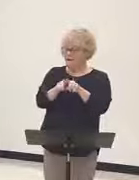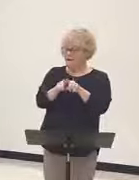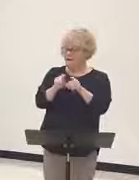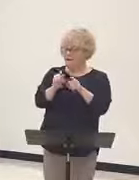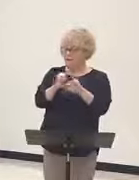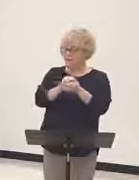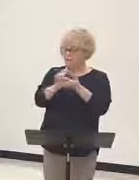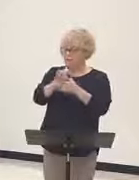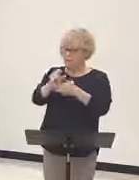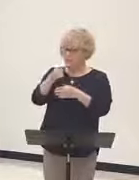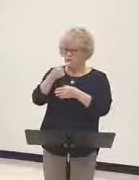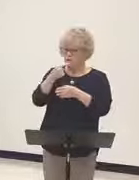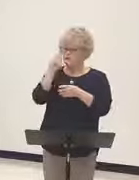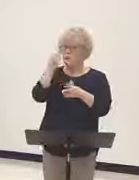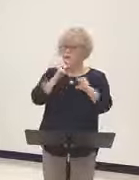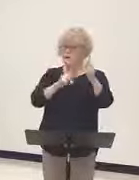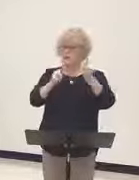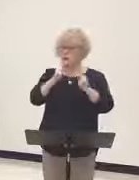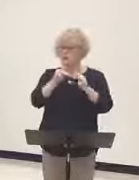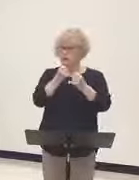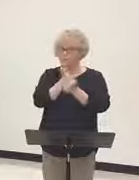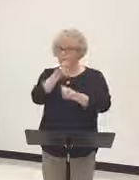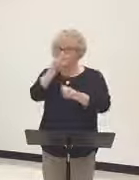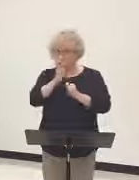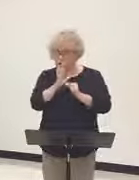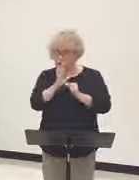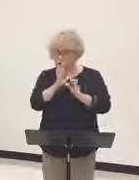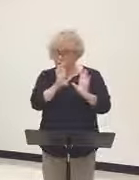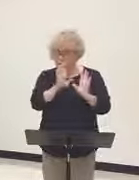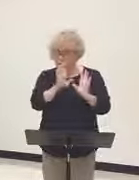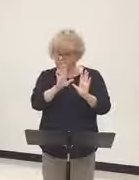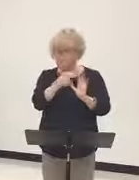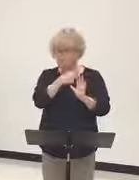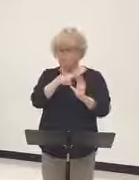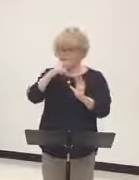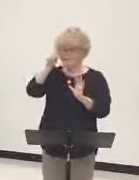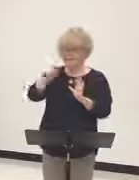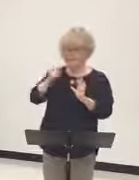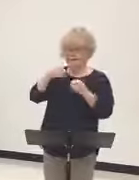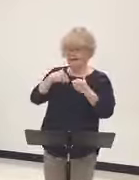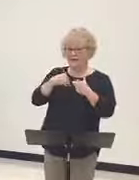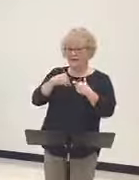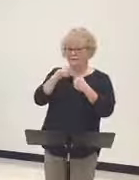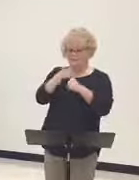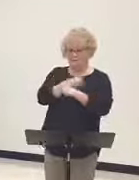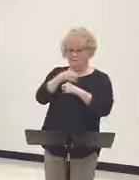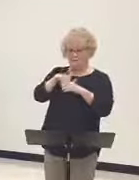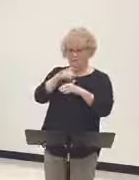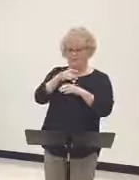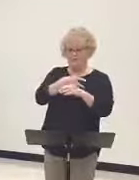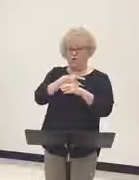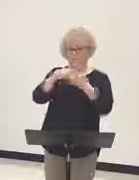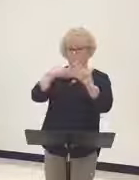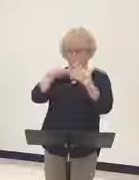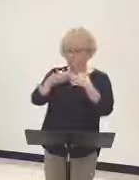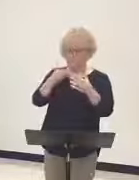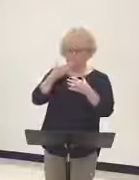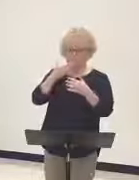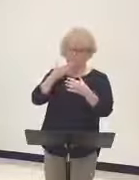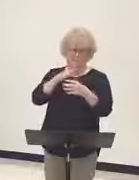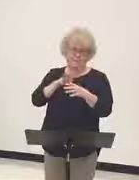says, for those who love God, we need to have that love in our hearts, no matter